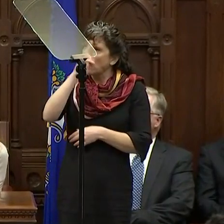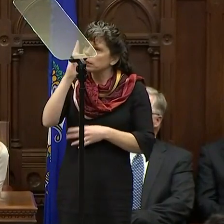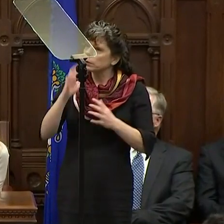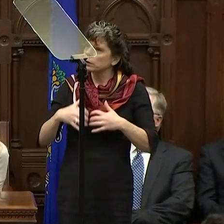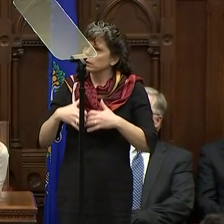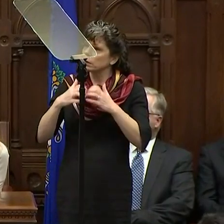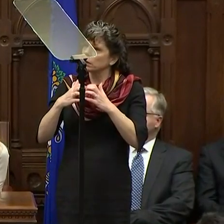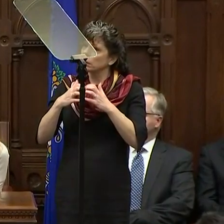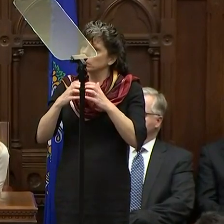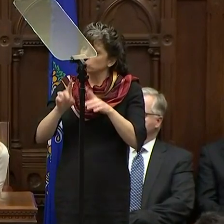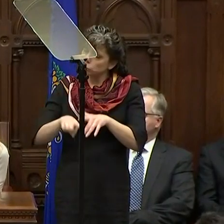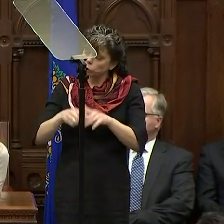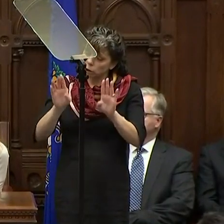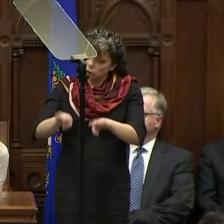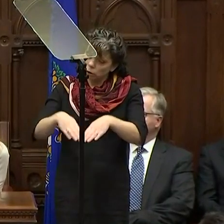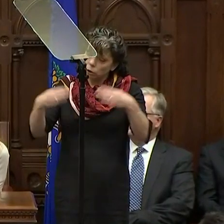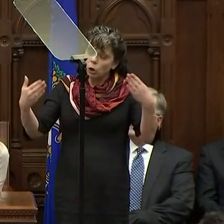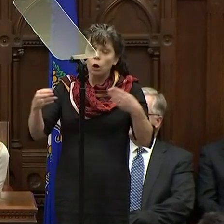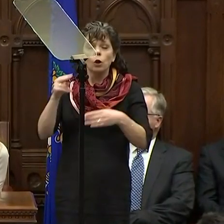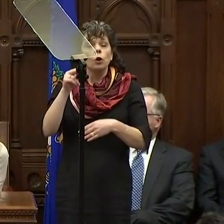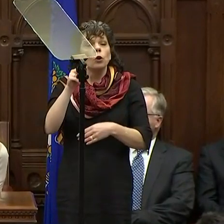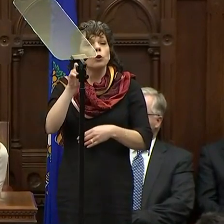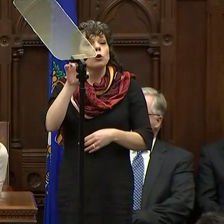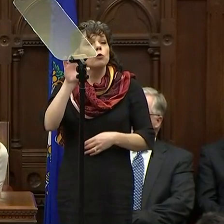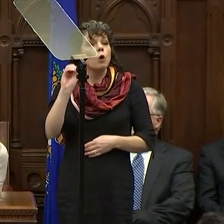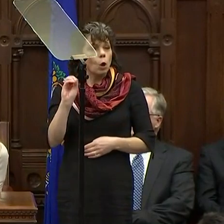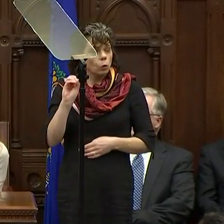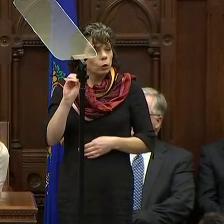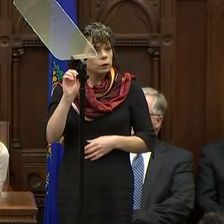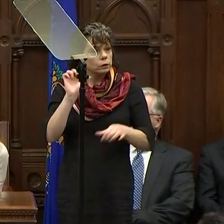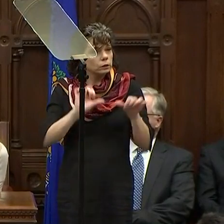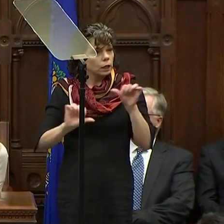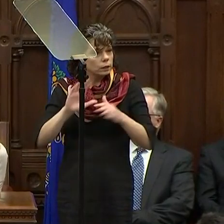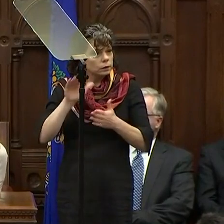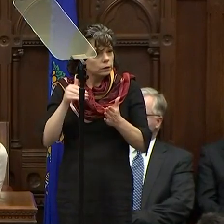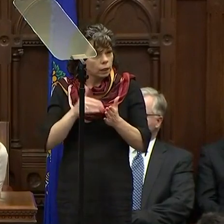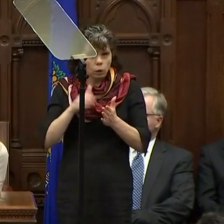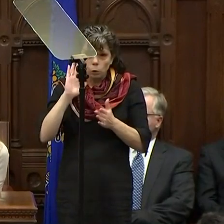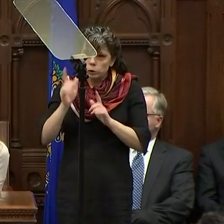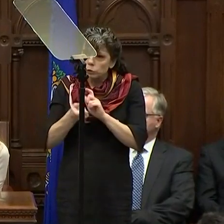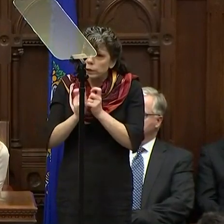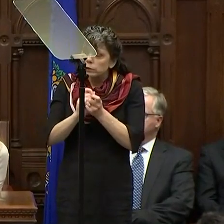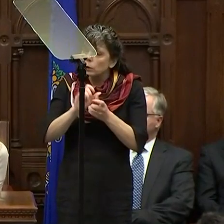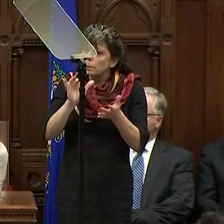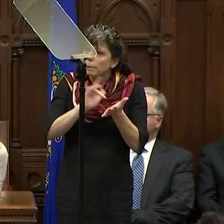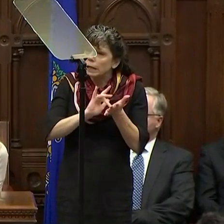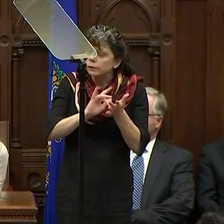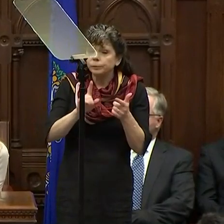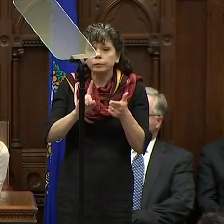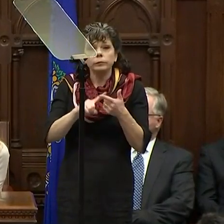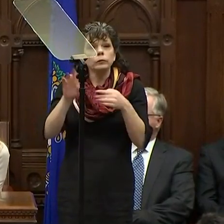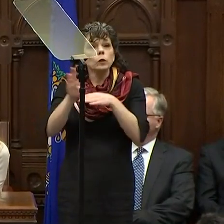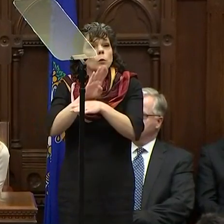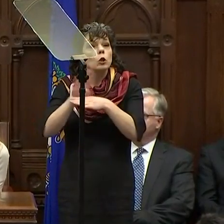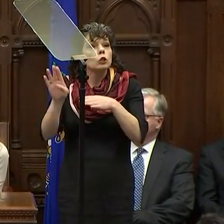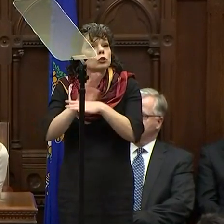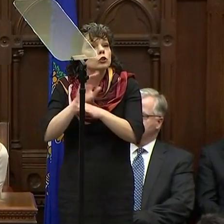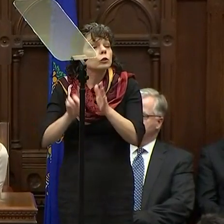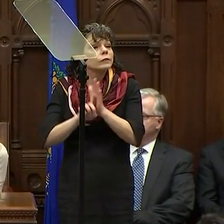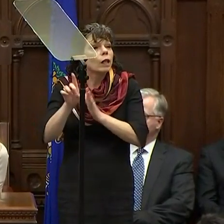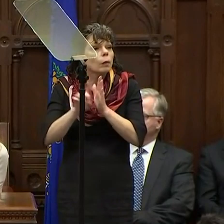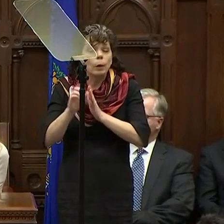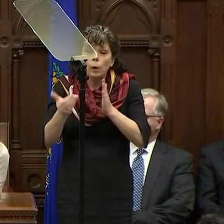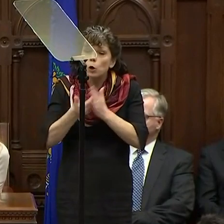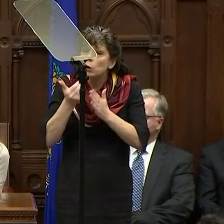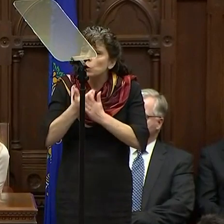on a state-of-the-art neuroscience center that's going to transform medicine. Commercial developers are connecting the downtown with new